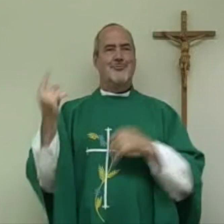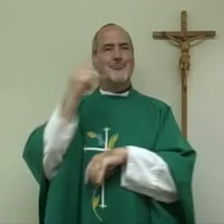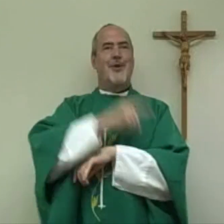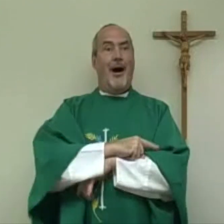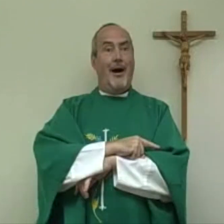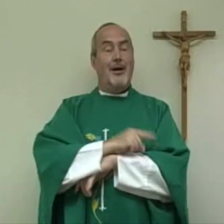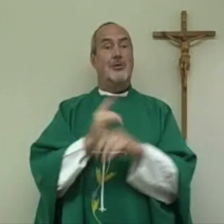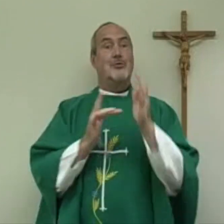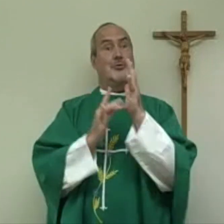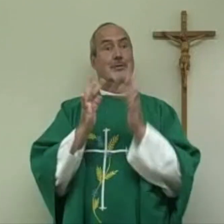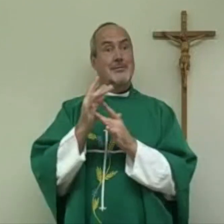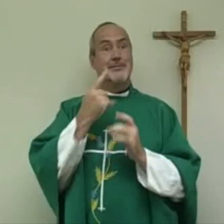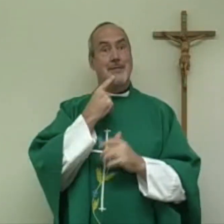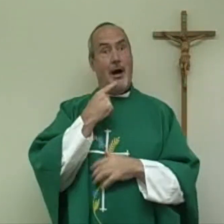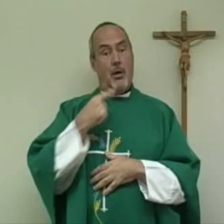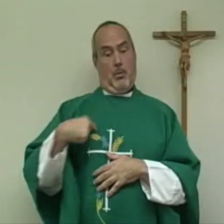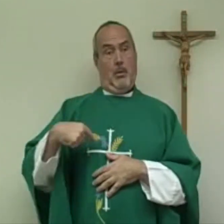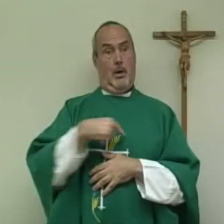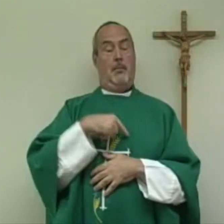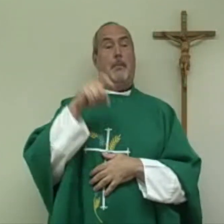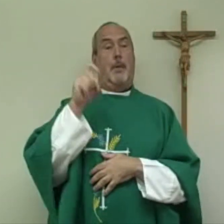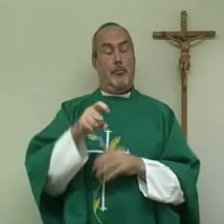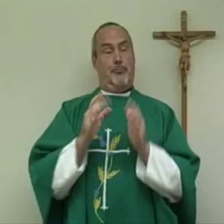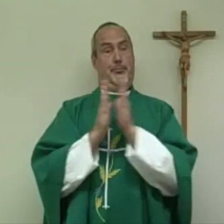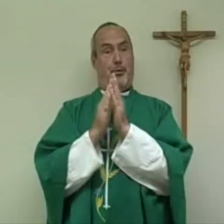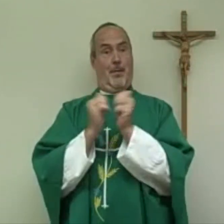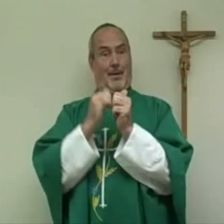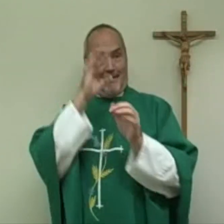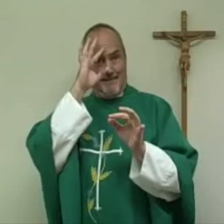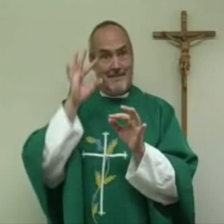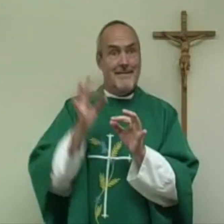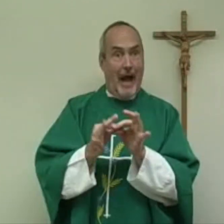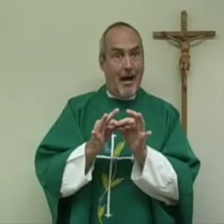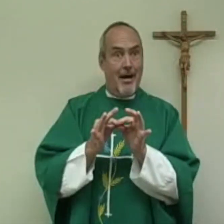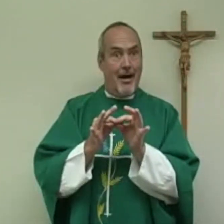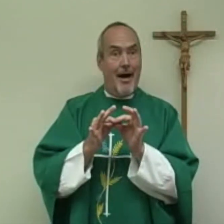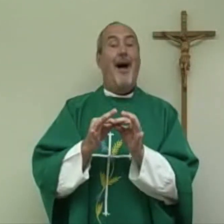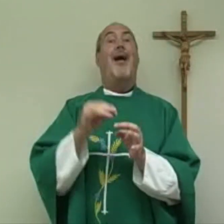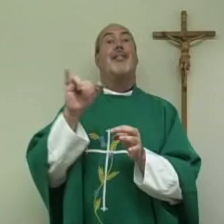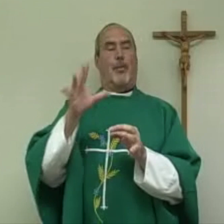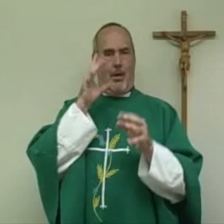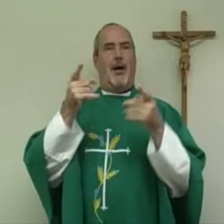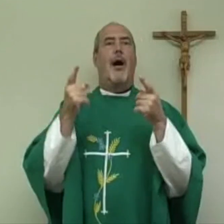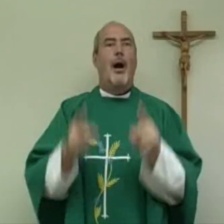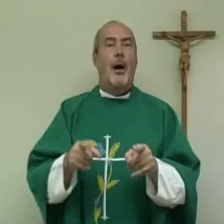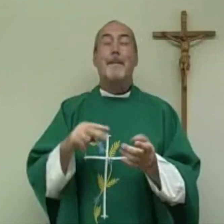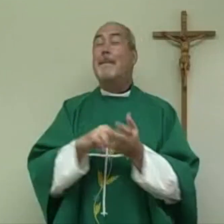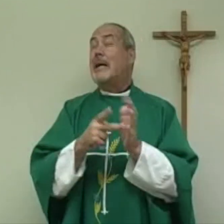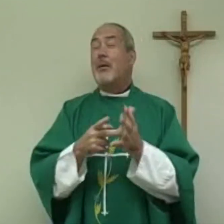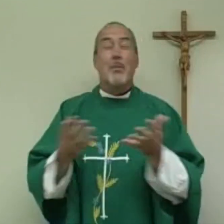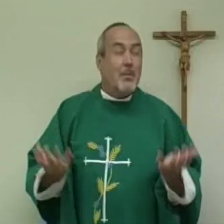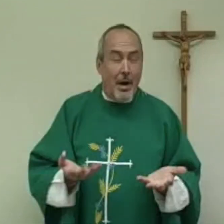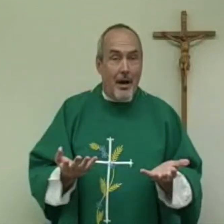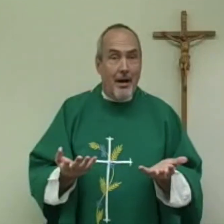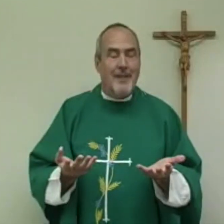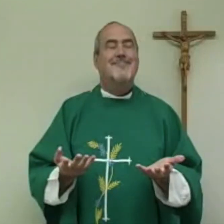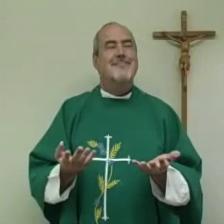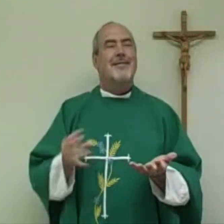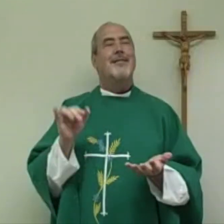And this story really fits with today's gospel, where Jesus says we must pray with faith. And